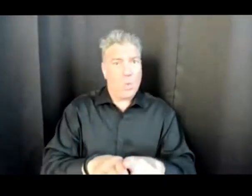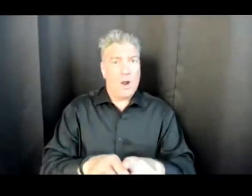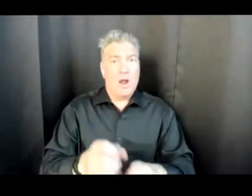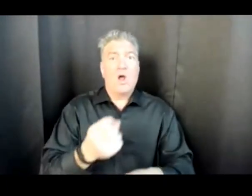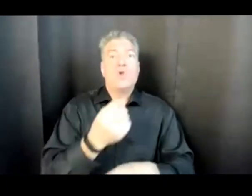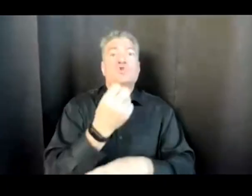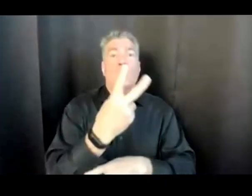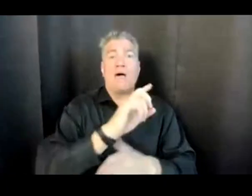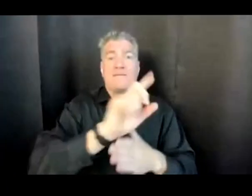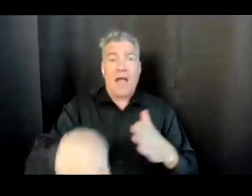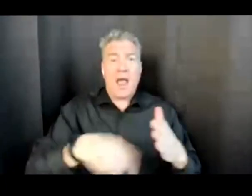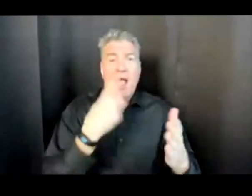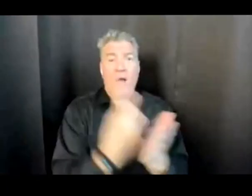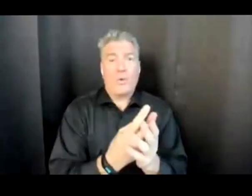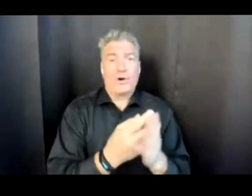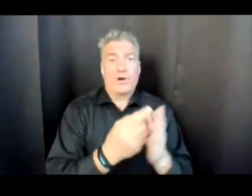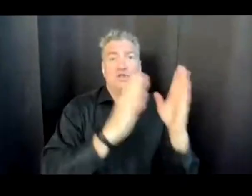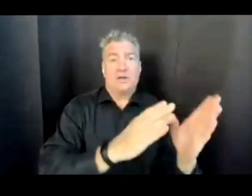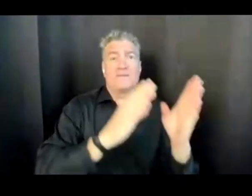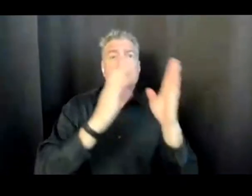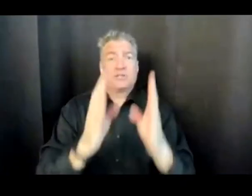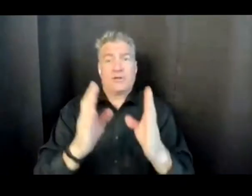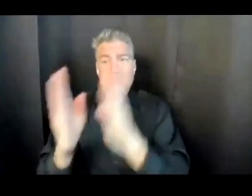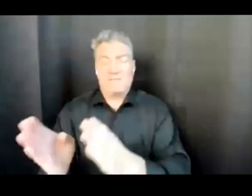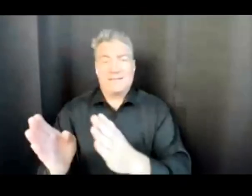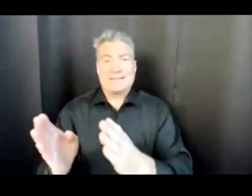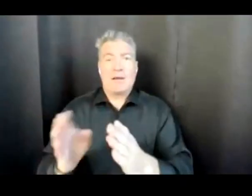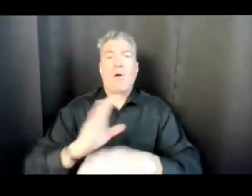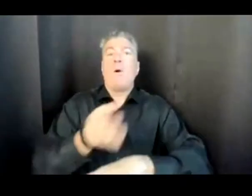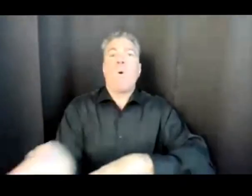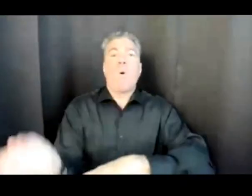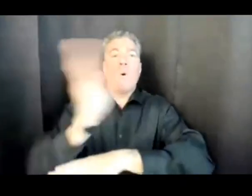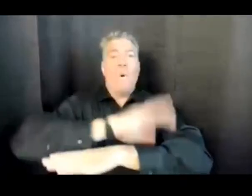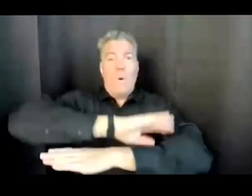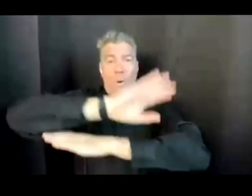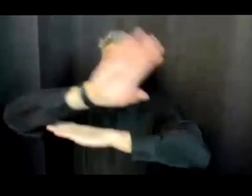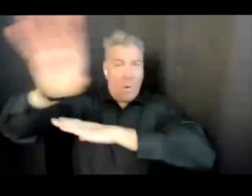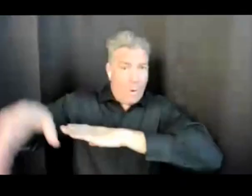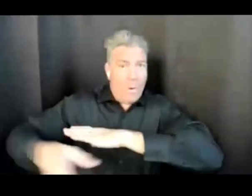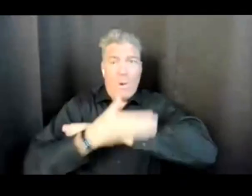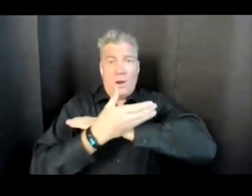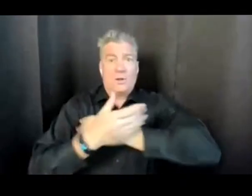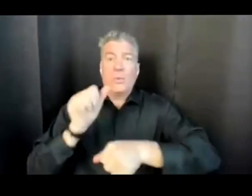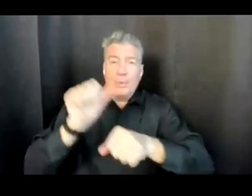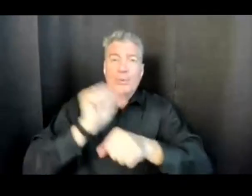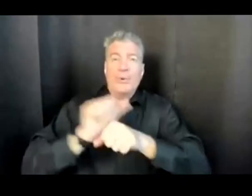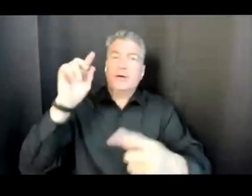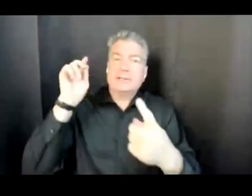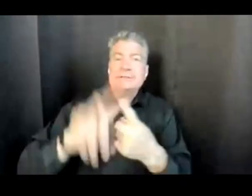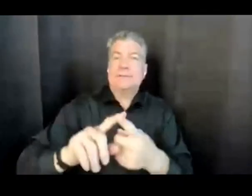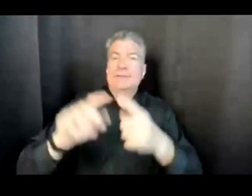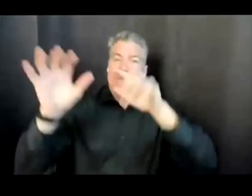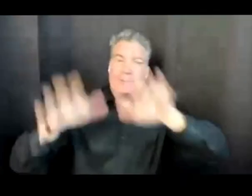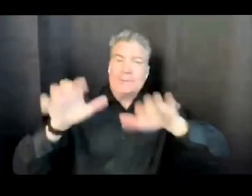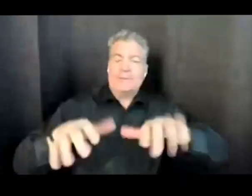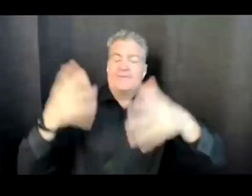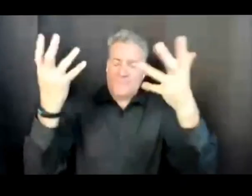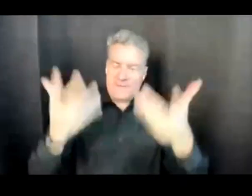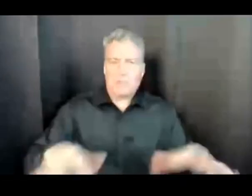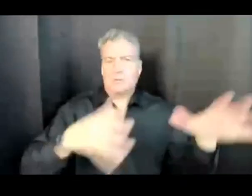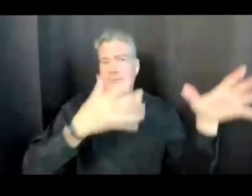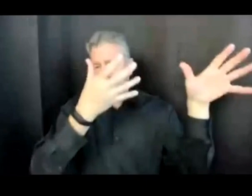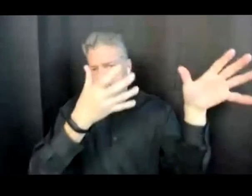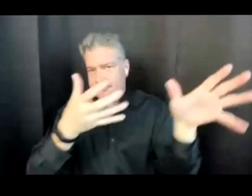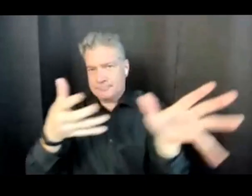all hands on call and all hands working, in fact, over to this storm until it's safe to stop.